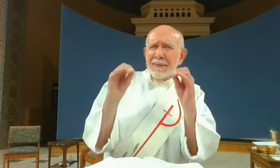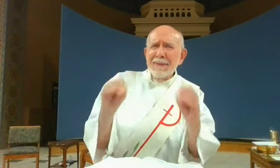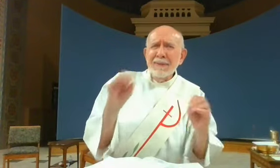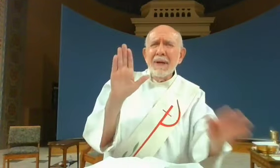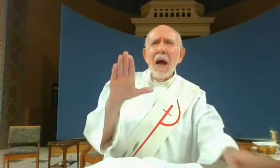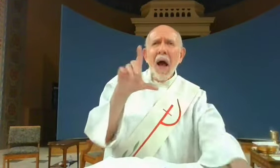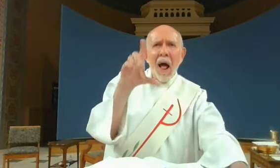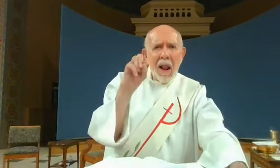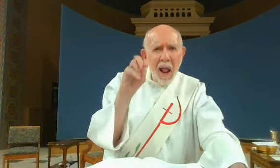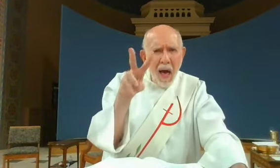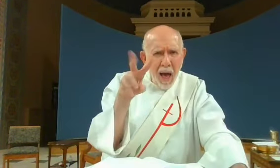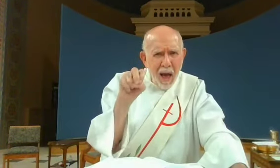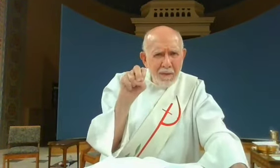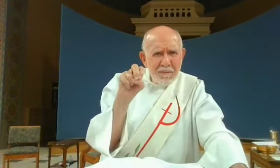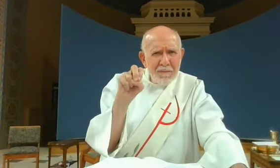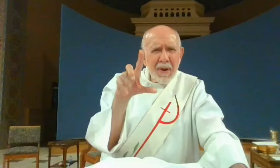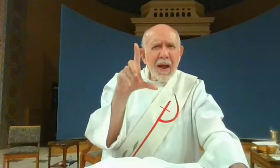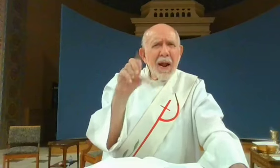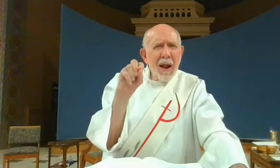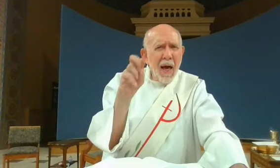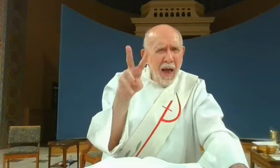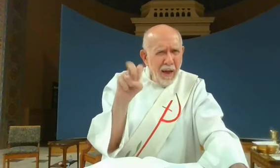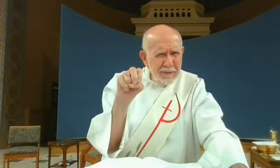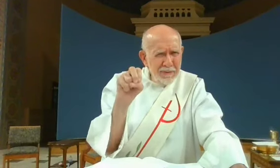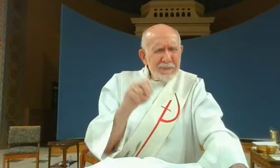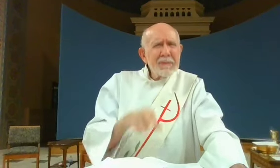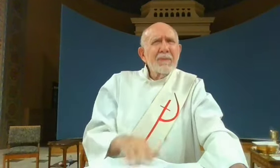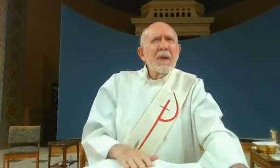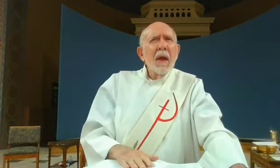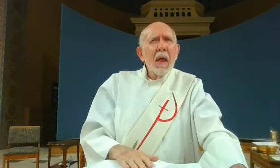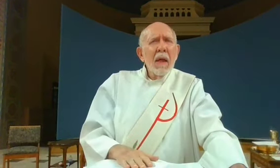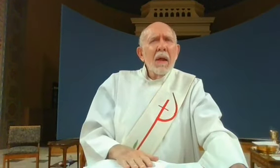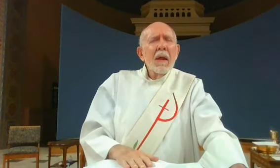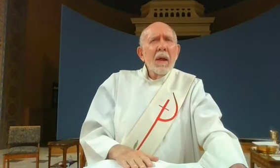church, again, teaches us about love.